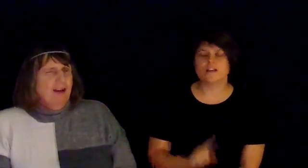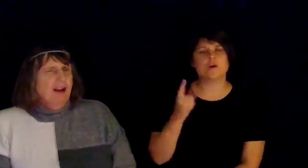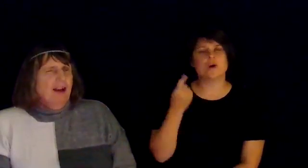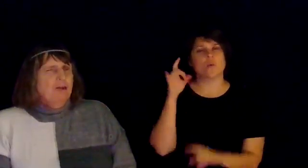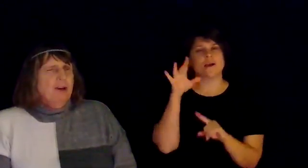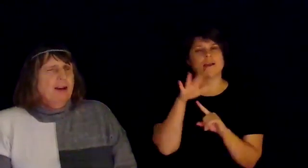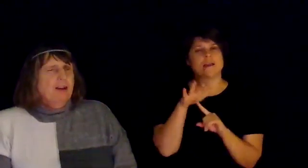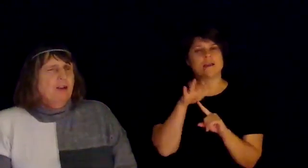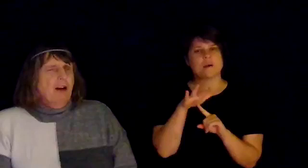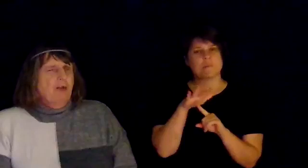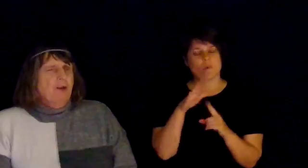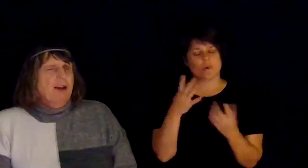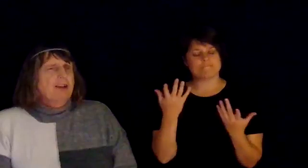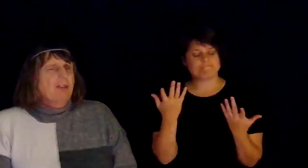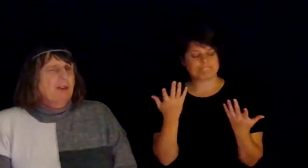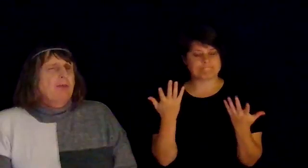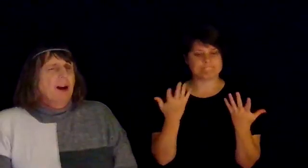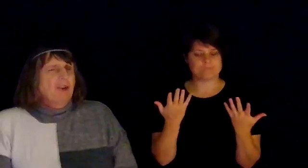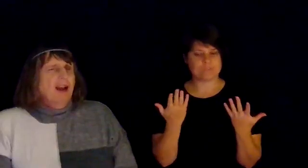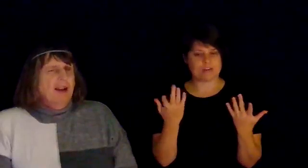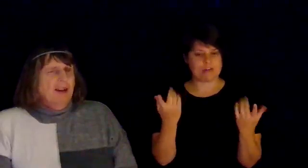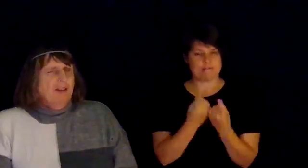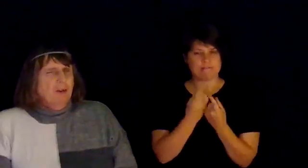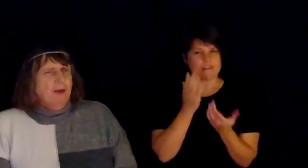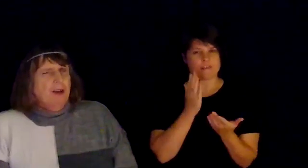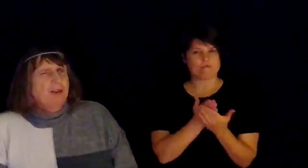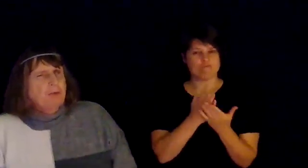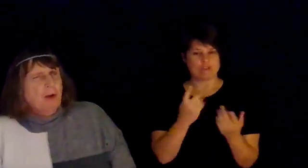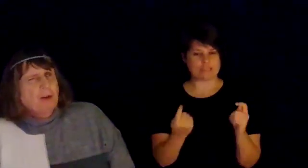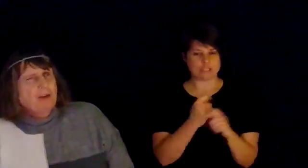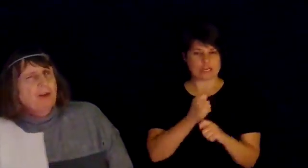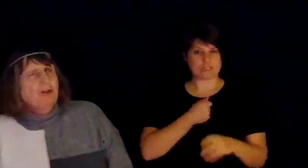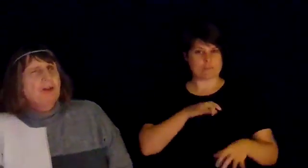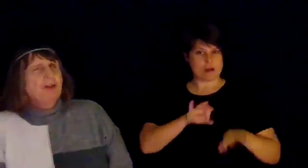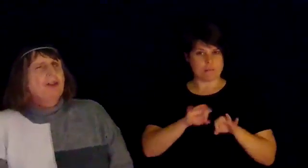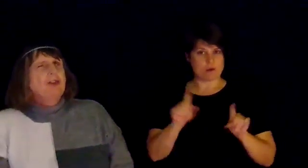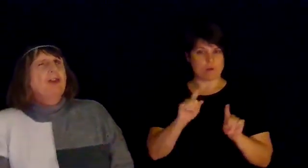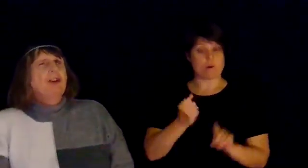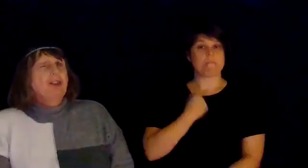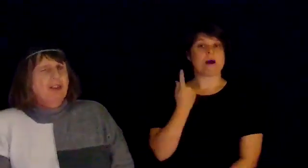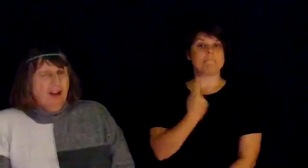that made a difference in my plan is that my personal